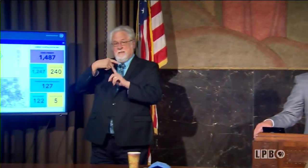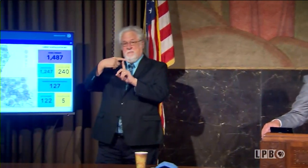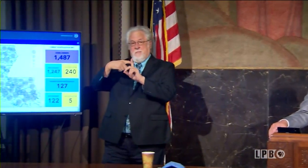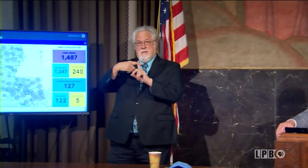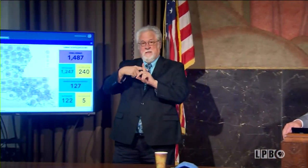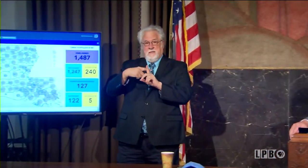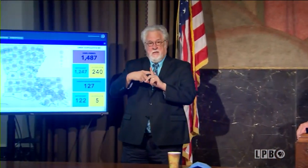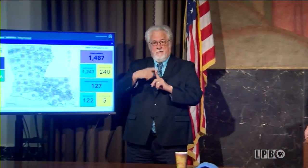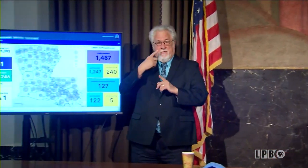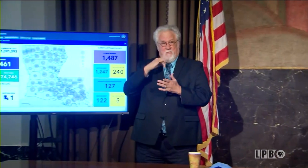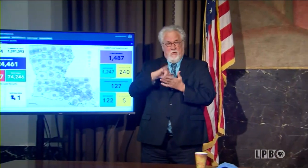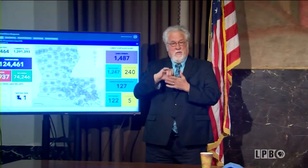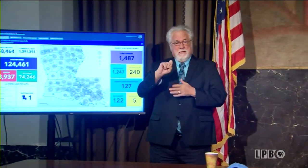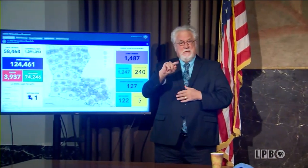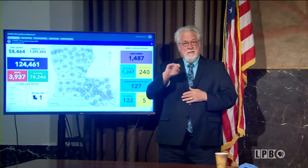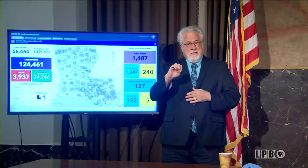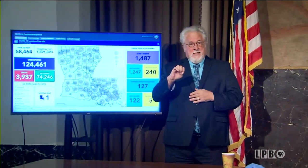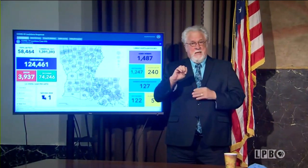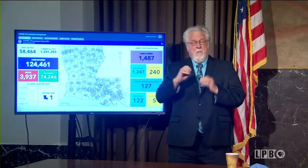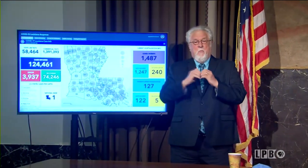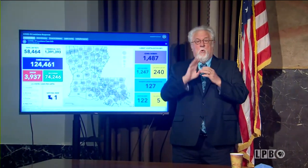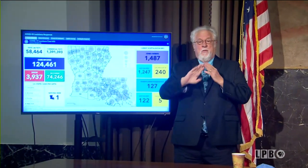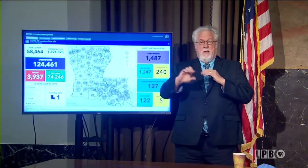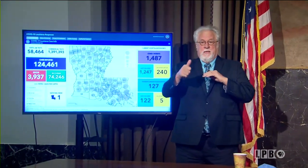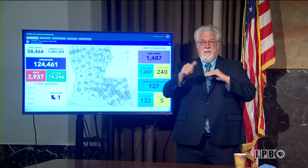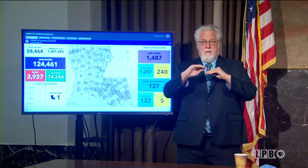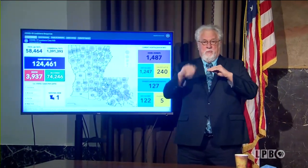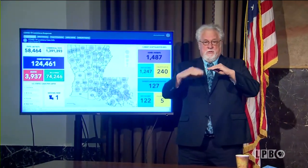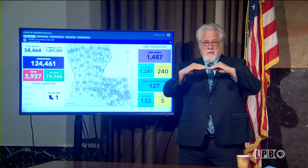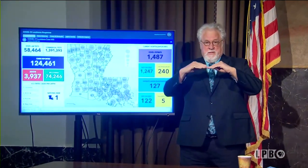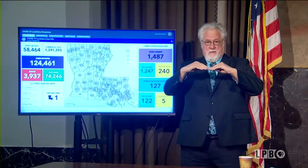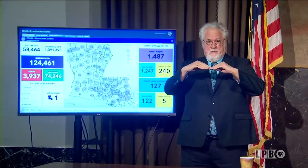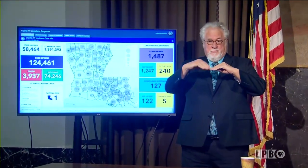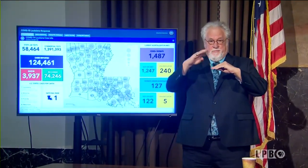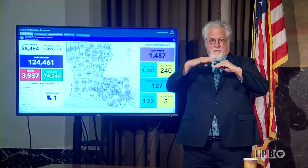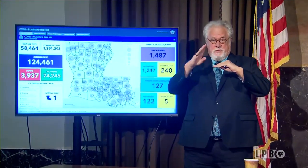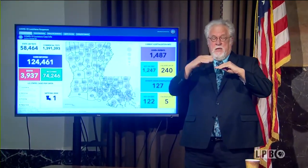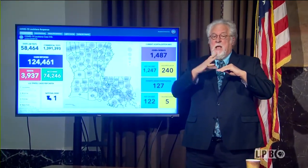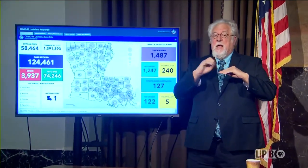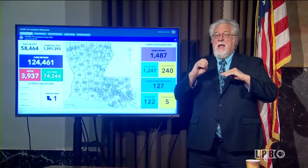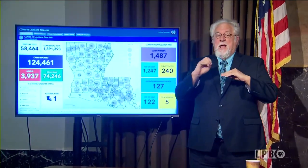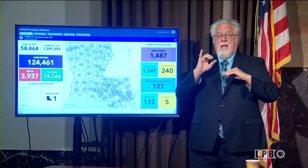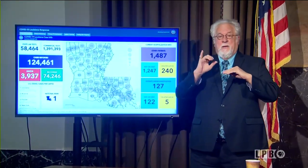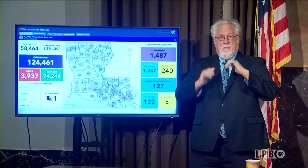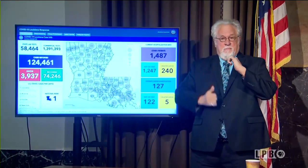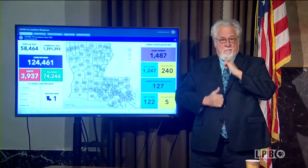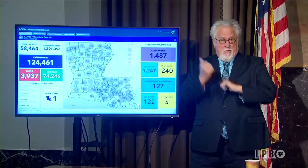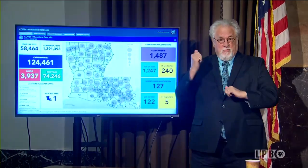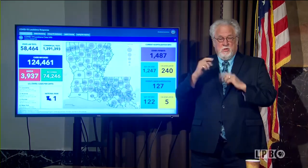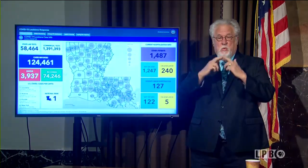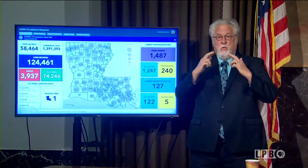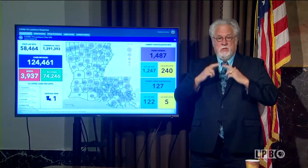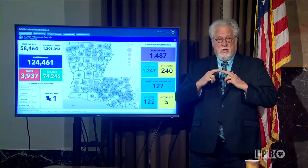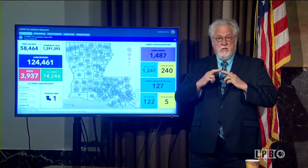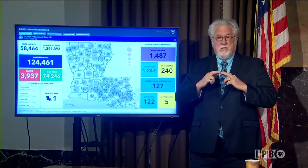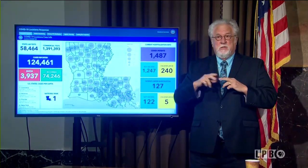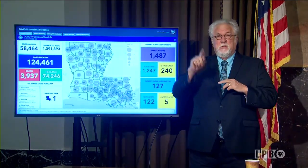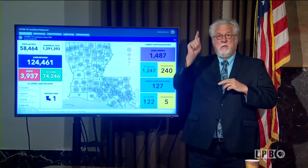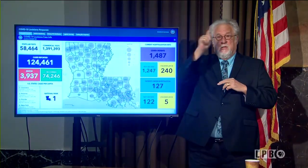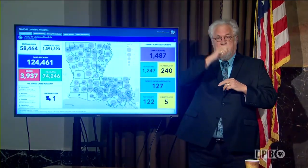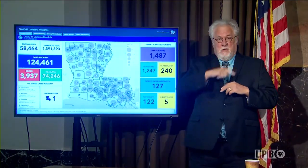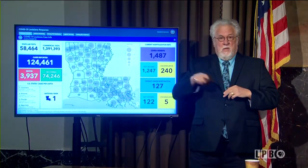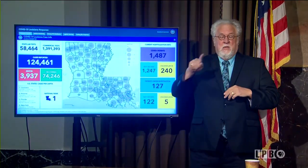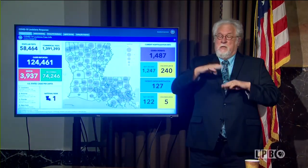positivity for the state exceeds 10%. And in the vast majority of regions across the state, it's well